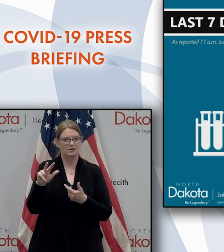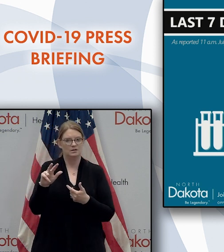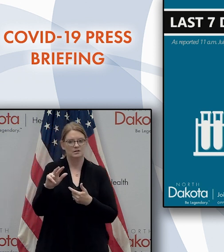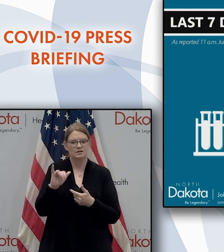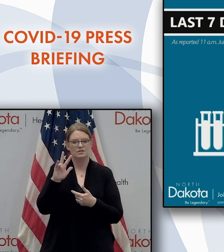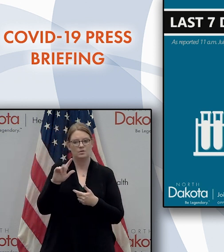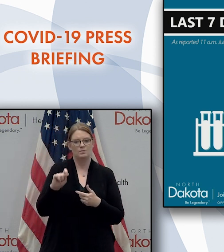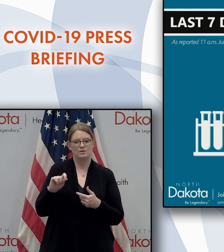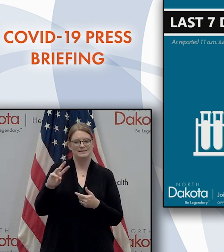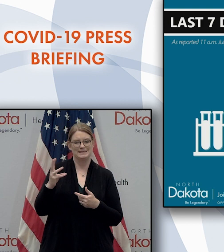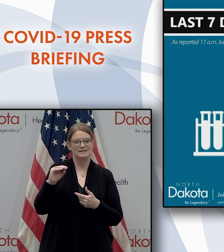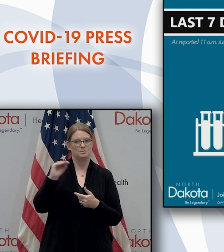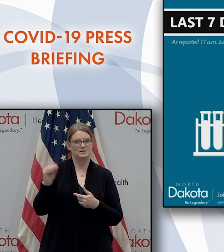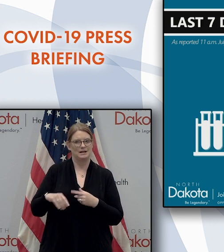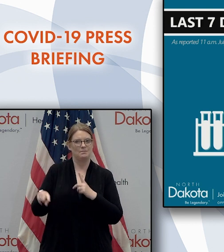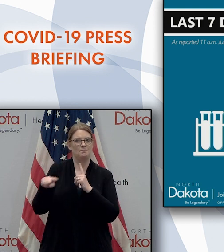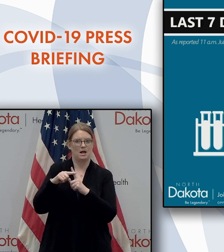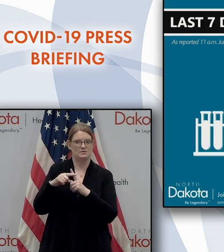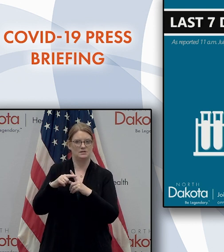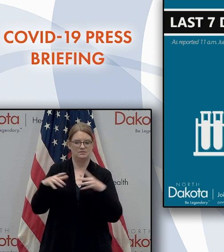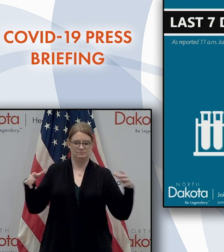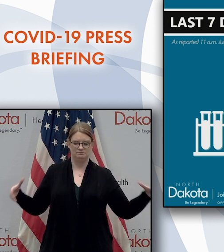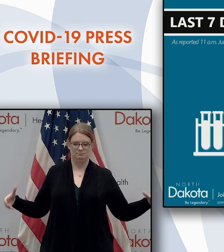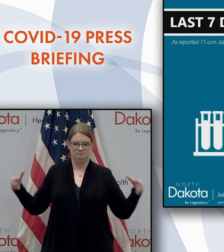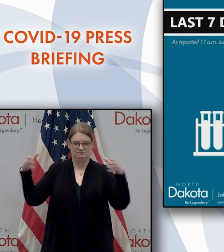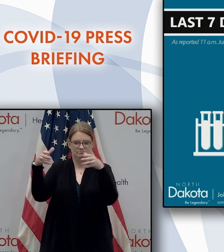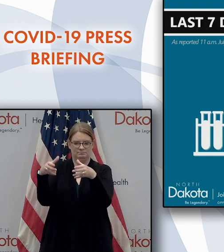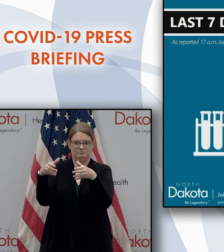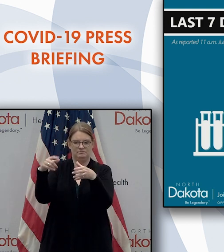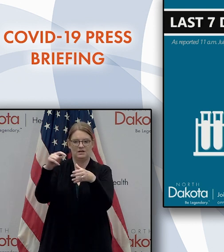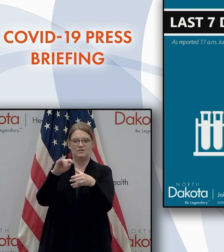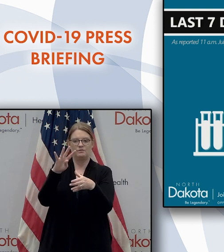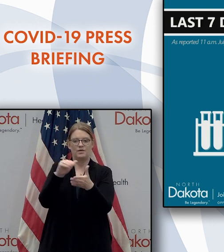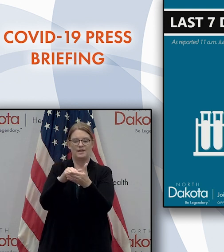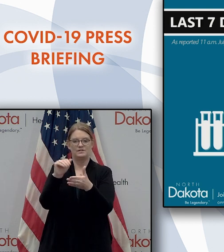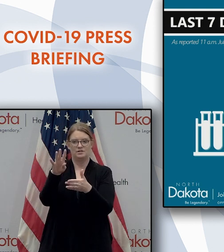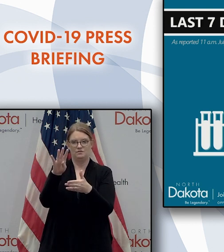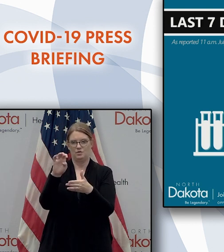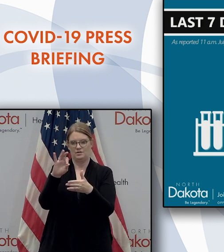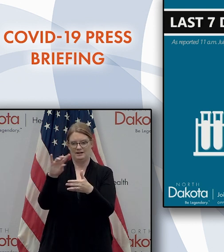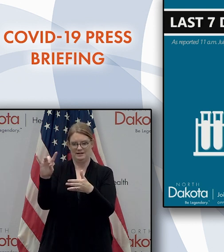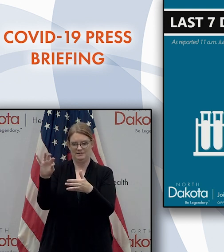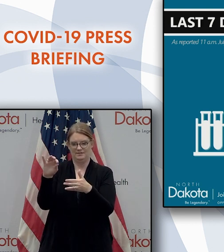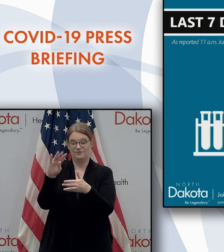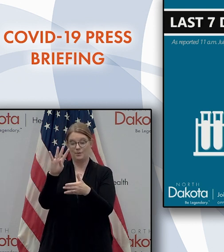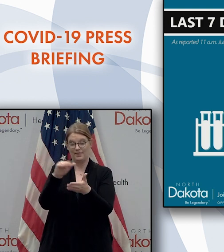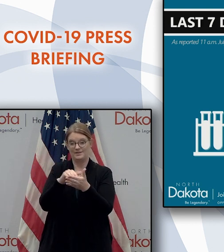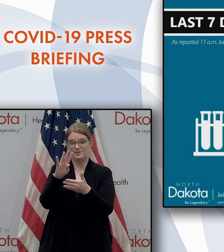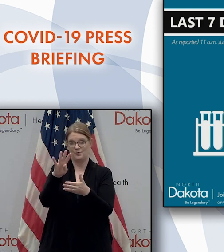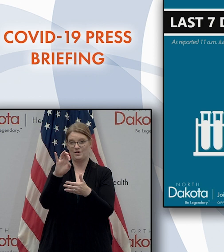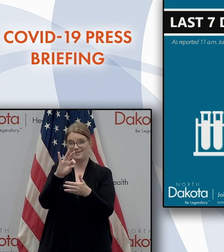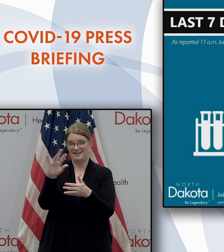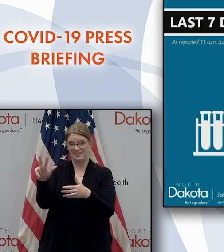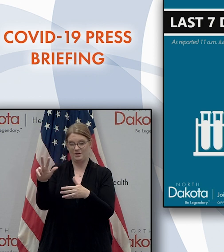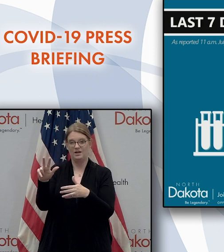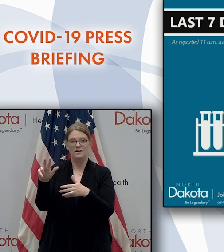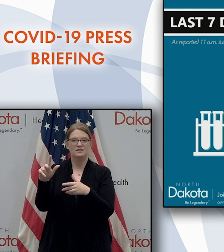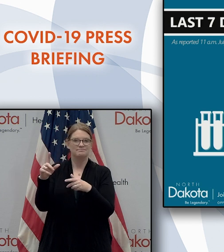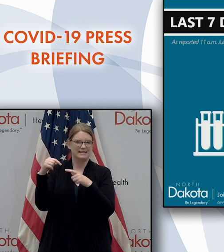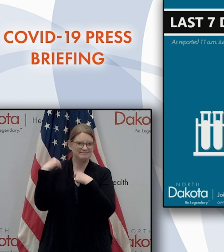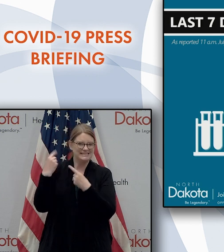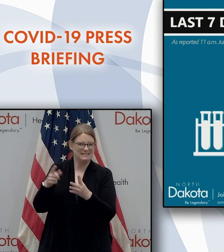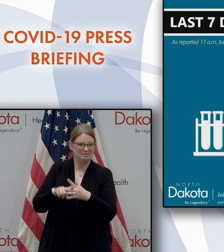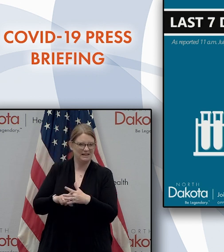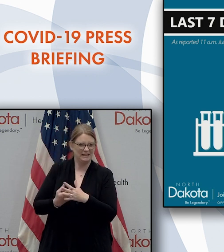3.6% positive rate for the entire course of the pandemic. pandemic. So again, serial